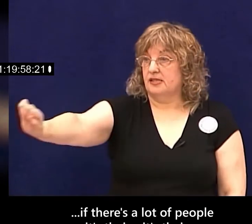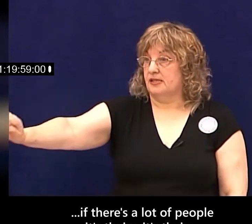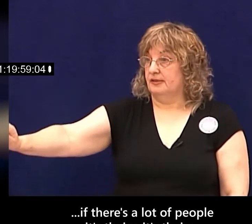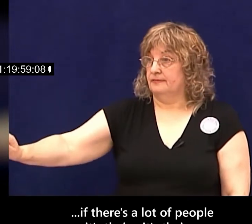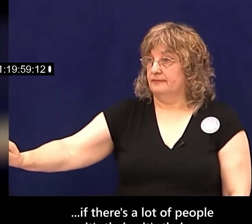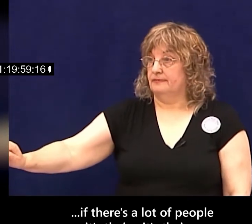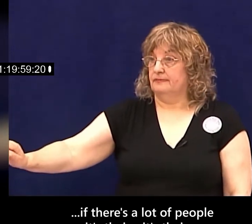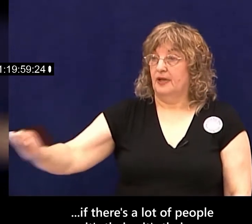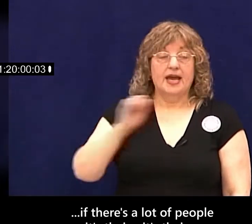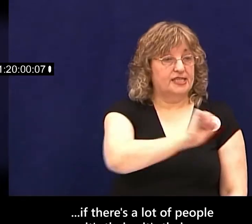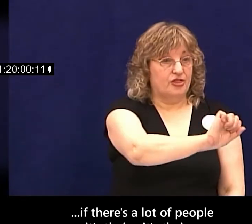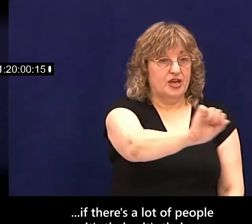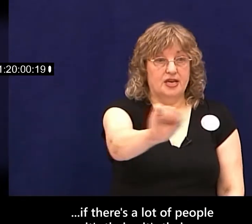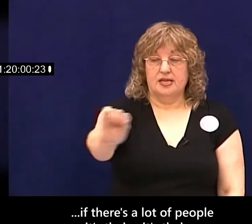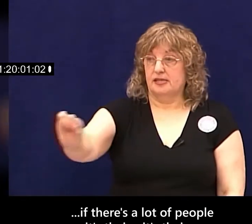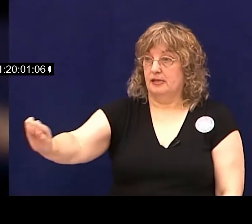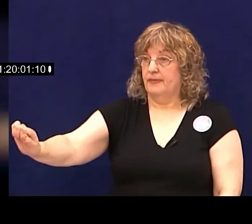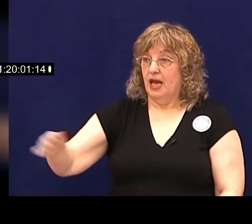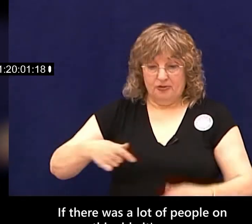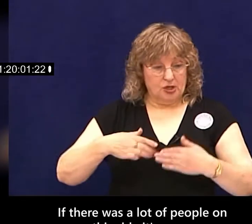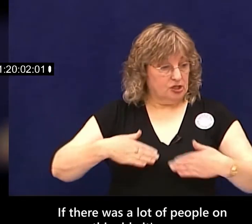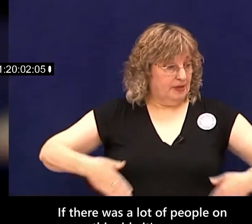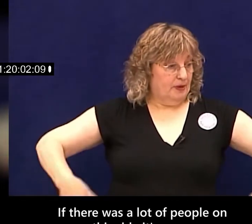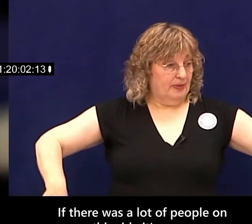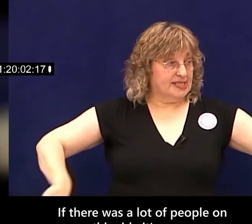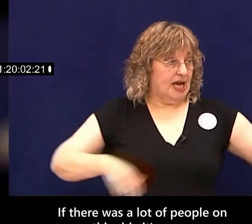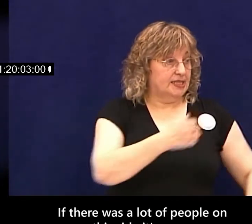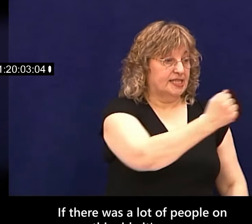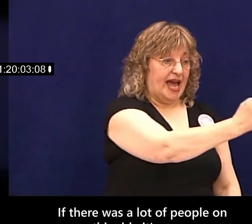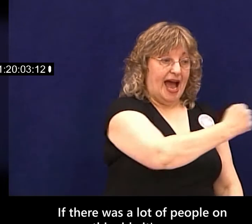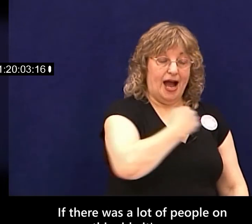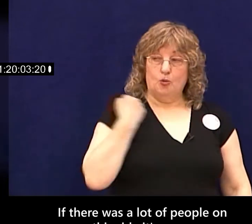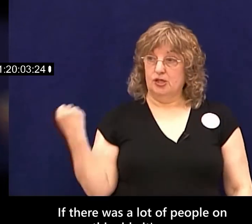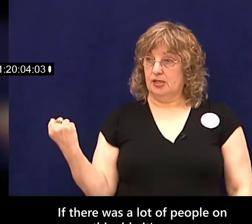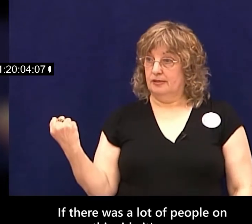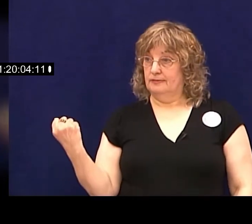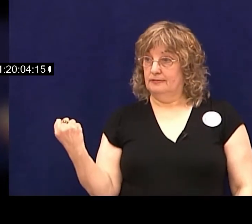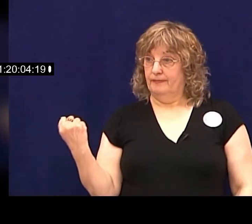theirs. It's theirs. If there was a lot of people on this side, it's ours.